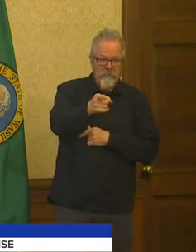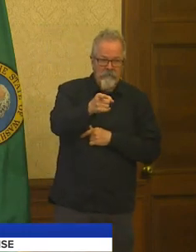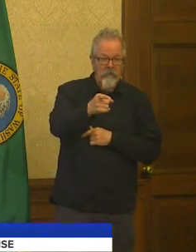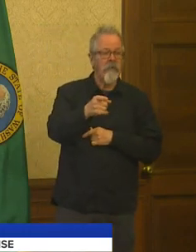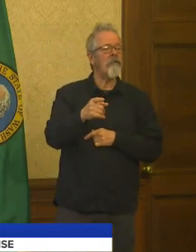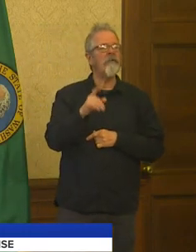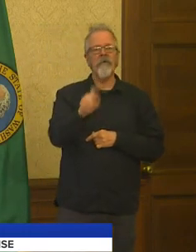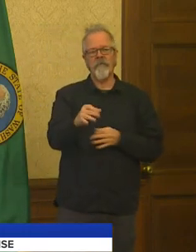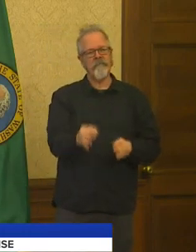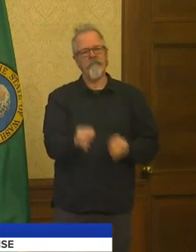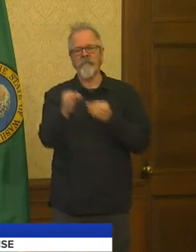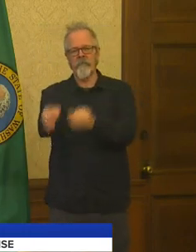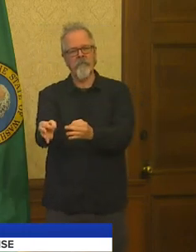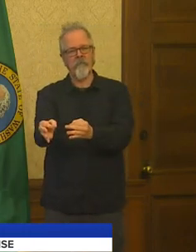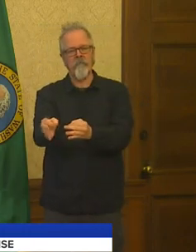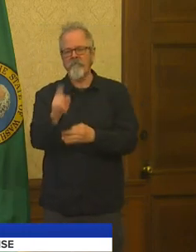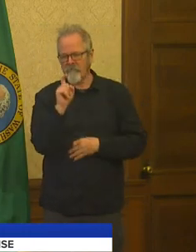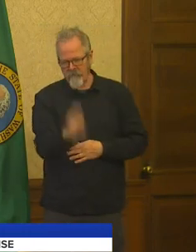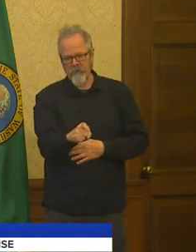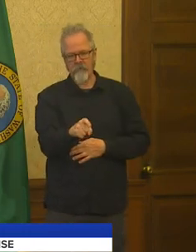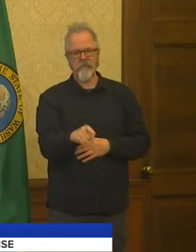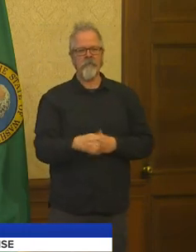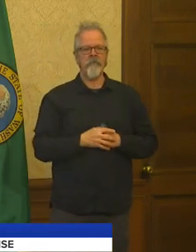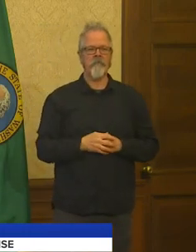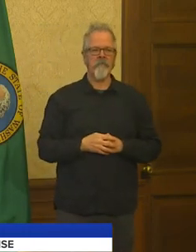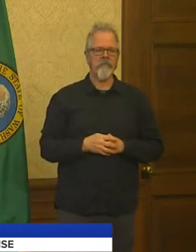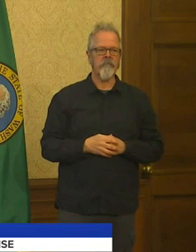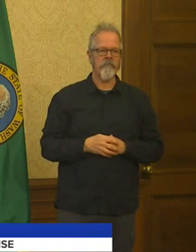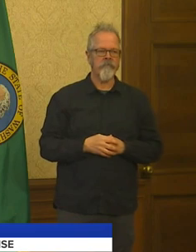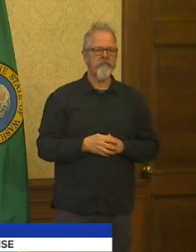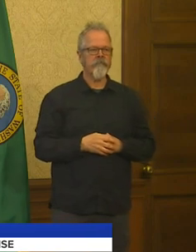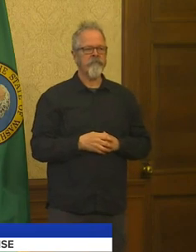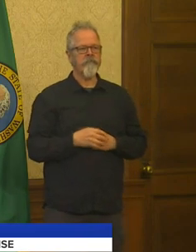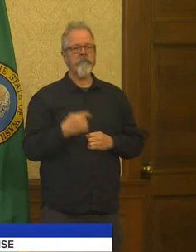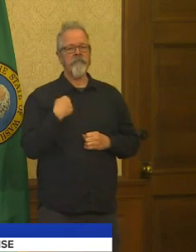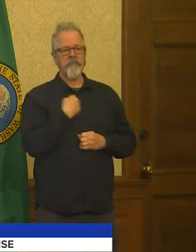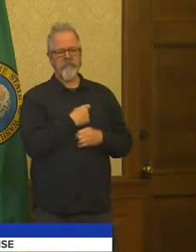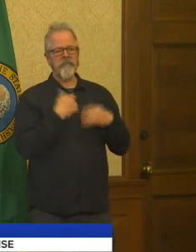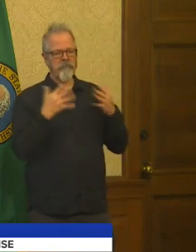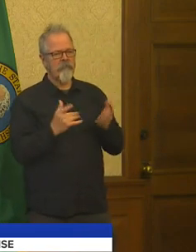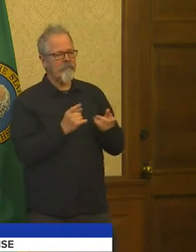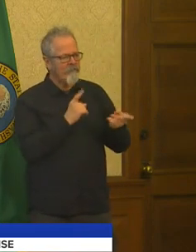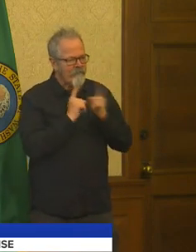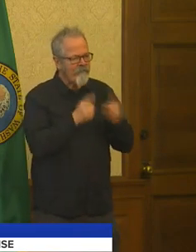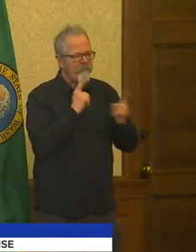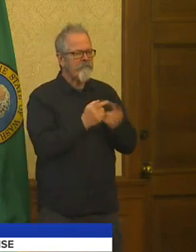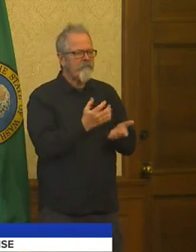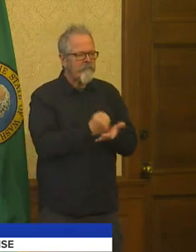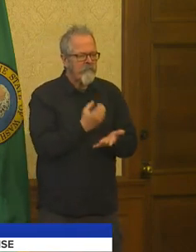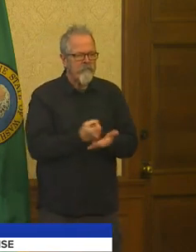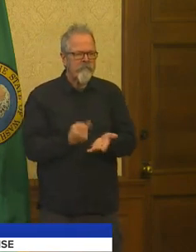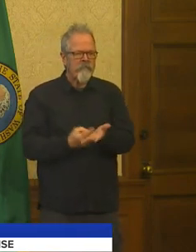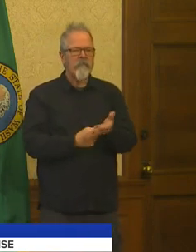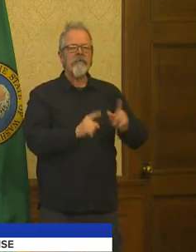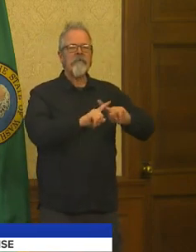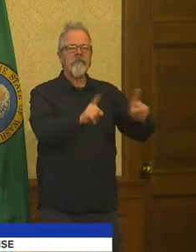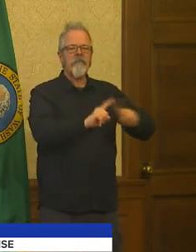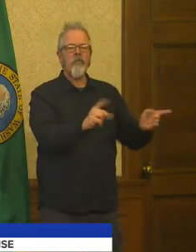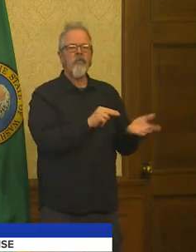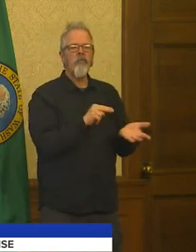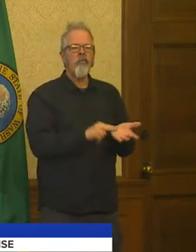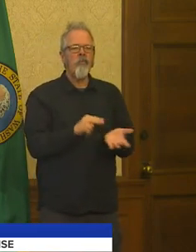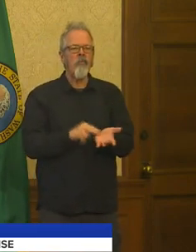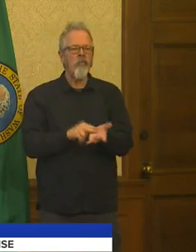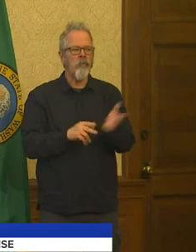to the stakeholders, to the nurses who have expressed some concerns about PPE, so that we can have something to give them confidence while we